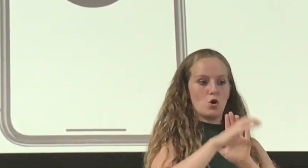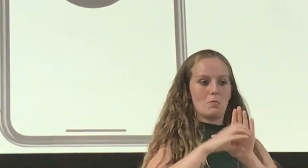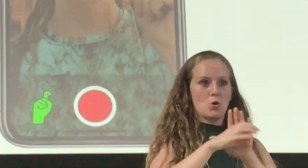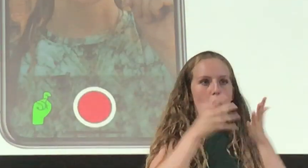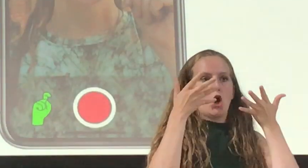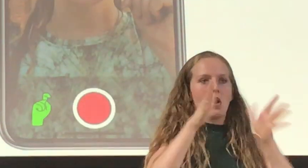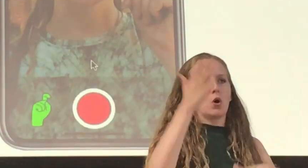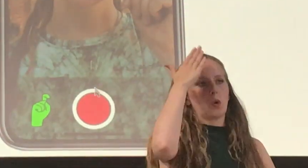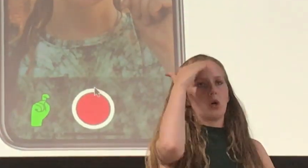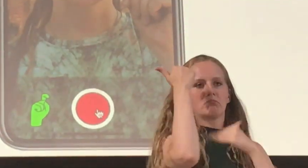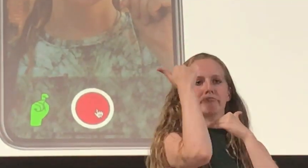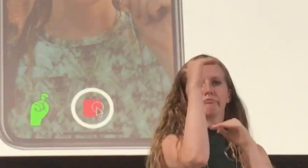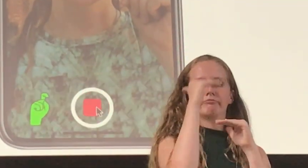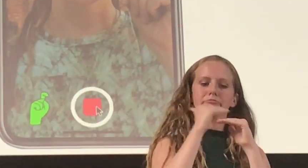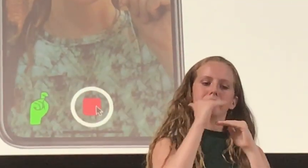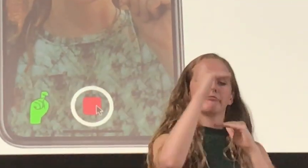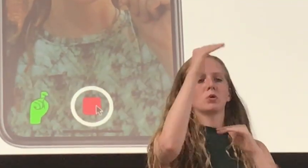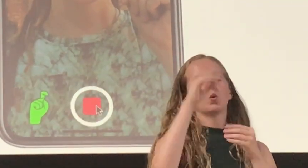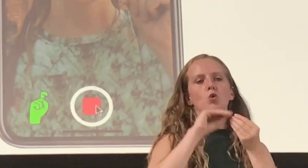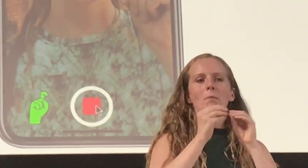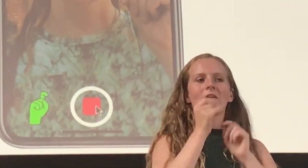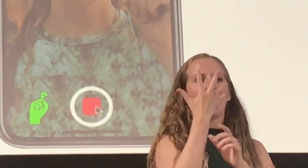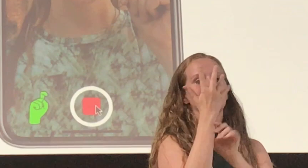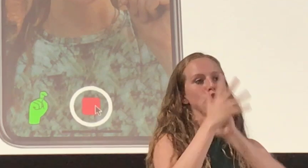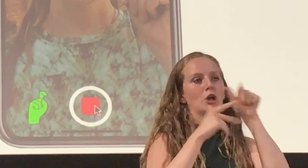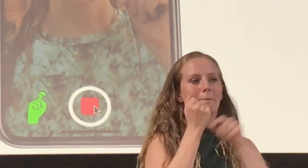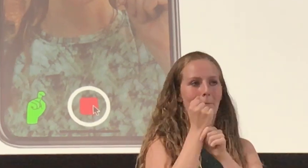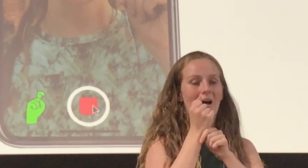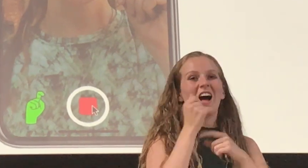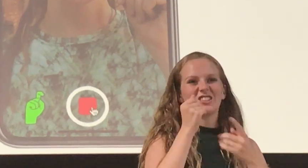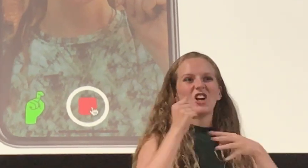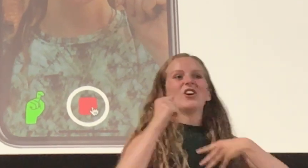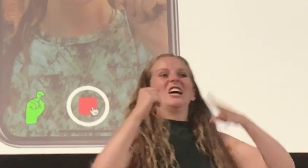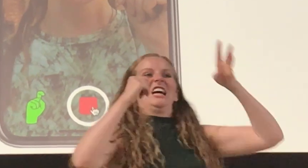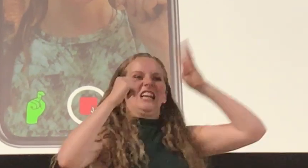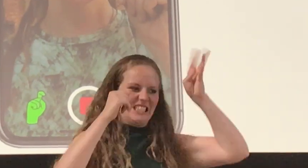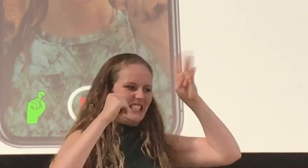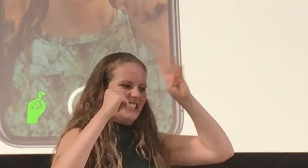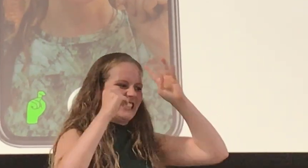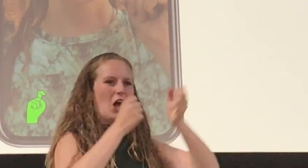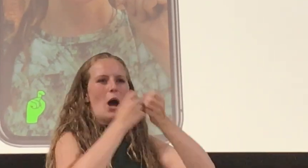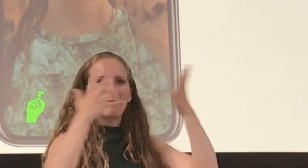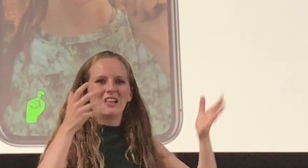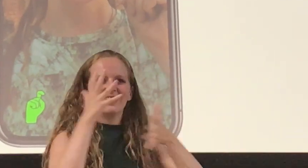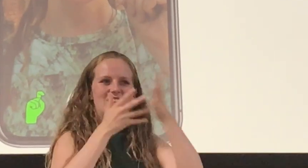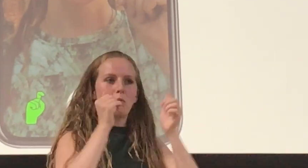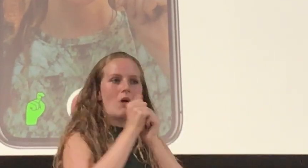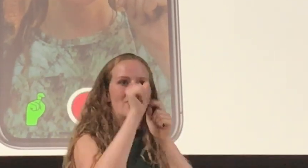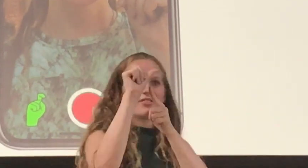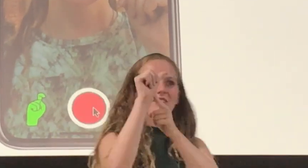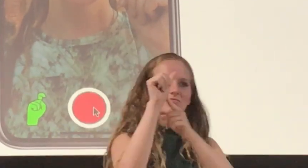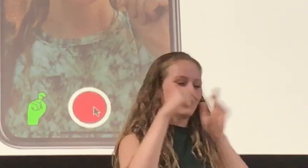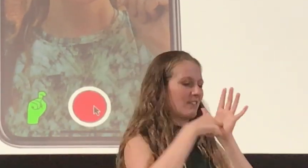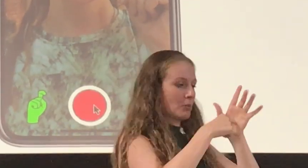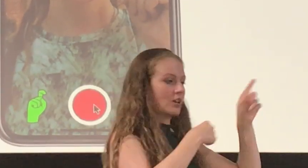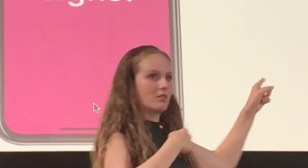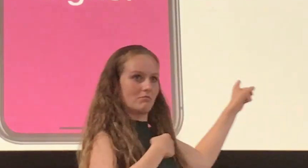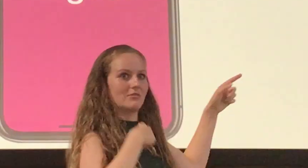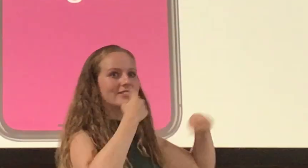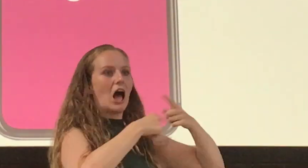users play this game where they create as many signs as they can with any particular single hand shape. They come up with as many signs that this hand